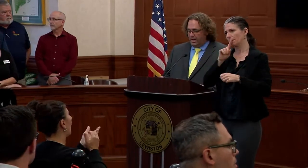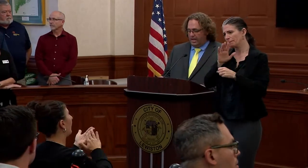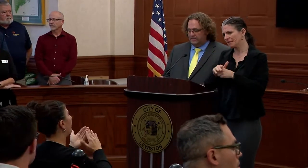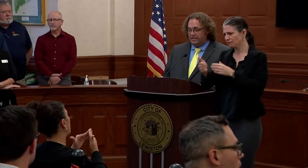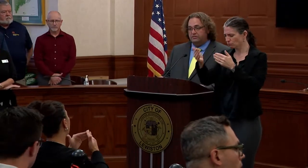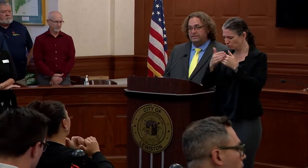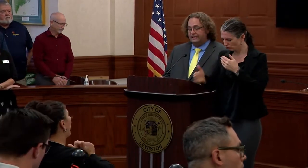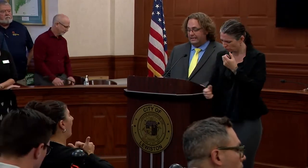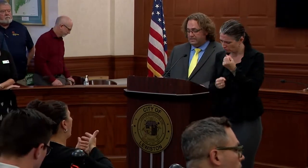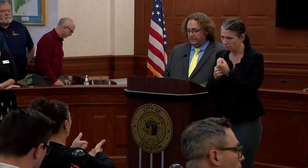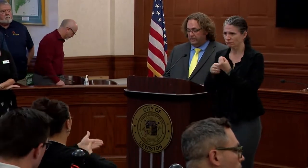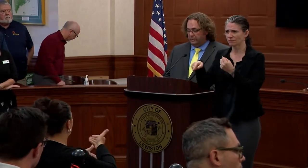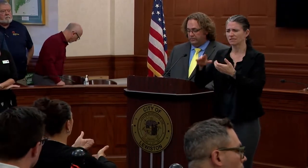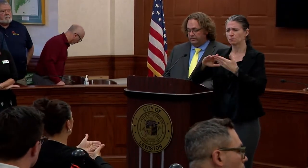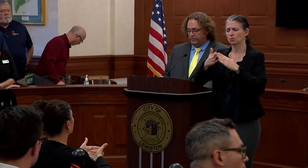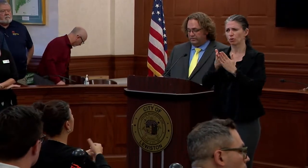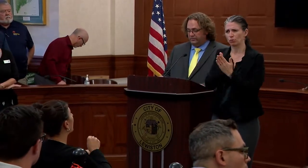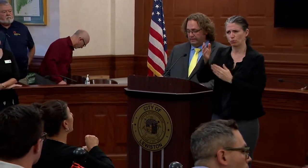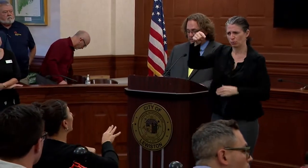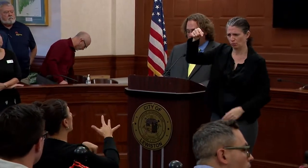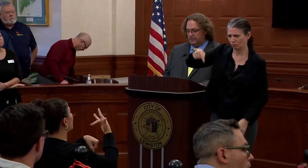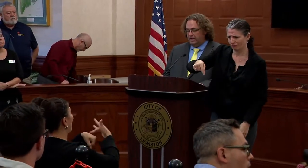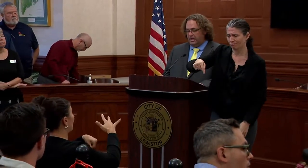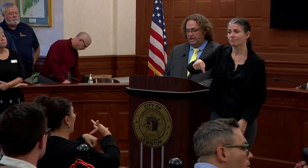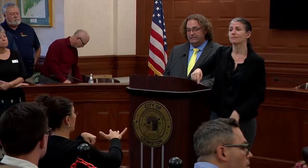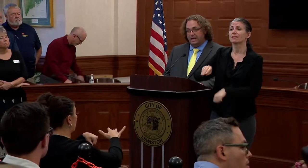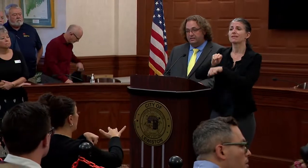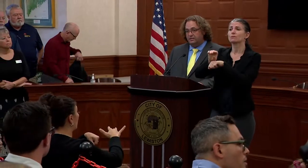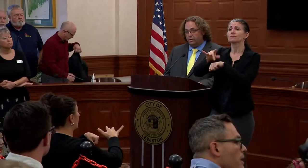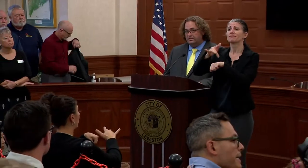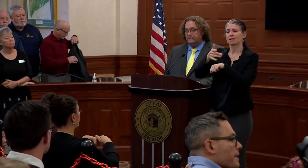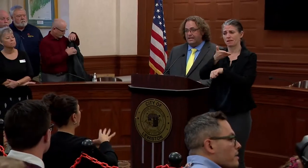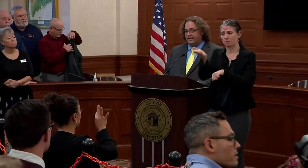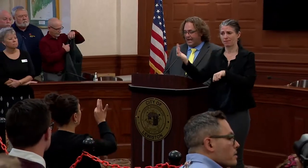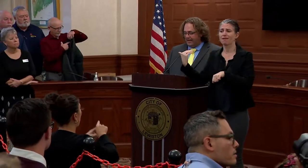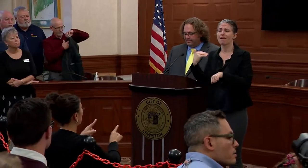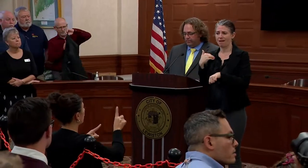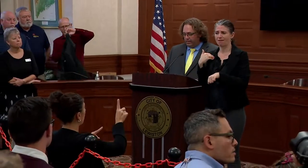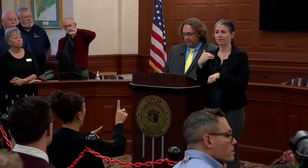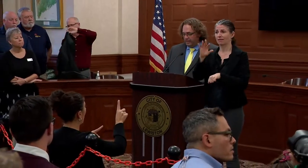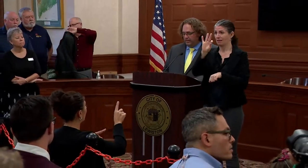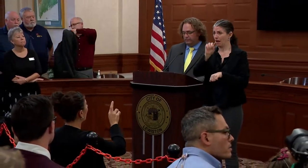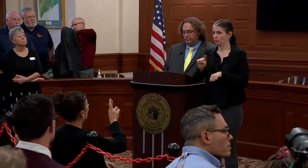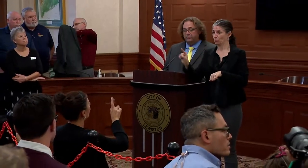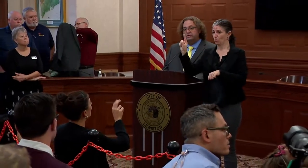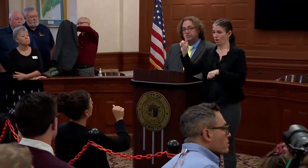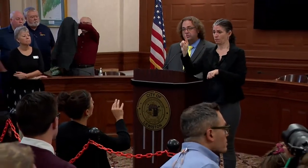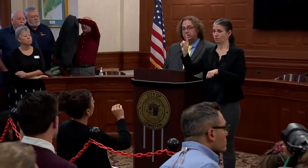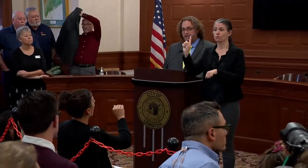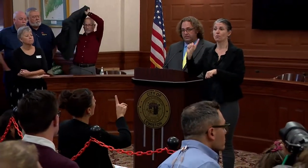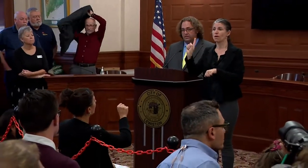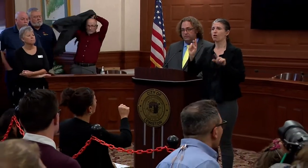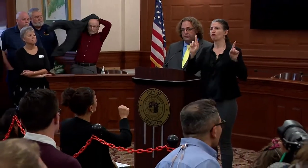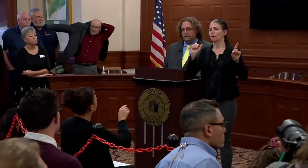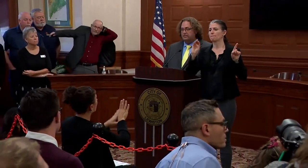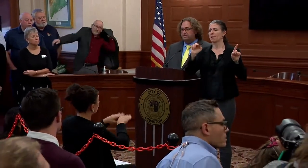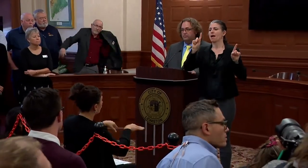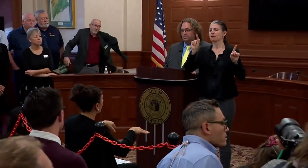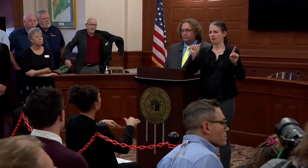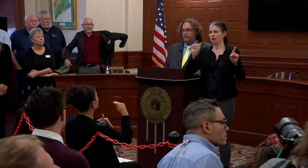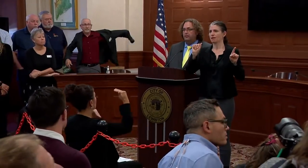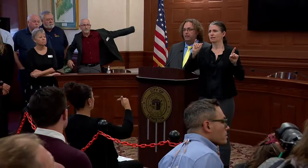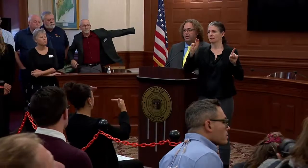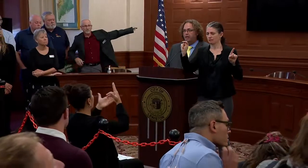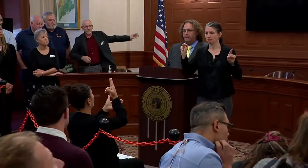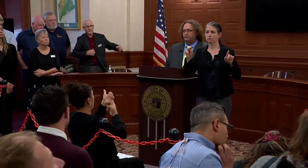tragedy, and counseling is available for those affected 9 to 1 today at the Ramada for both children and adults. They can